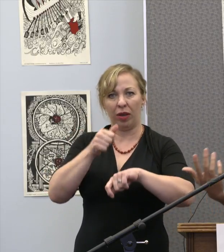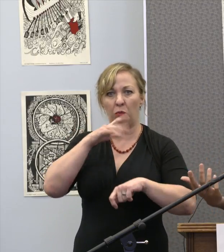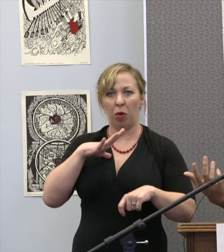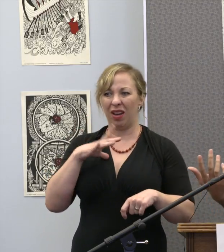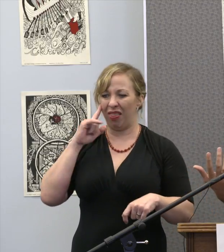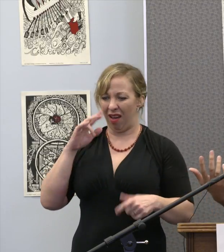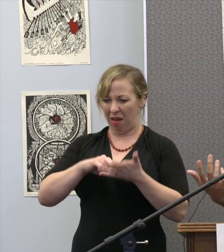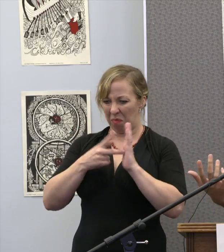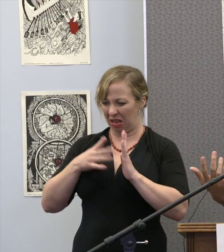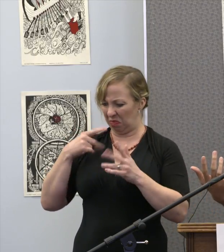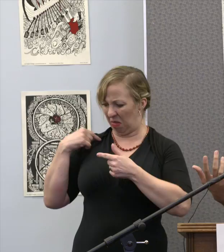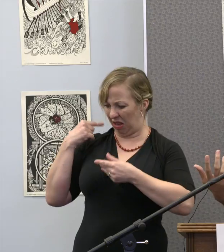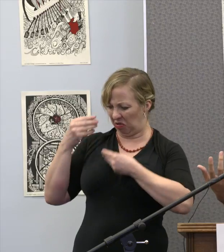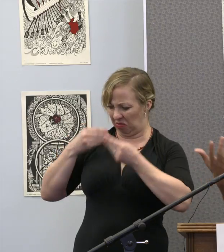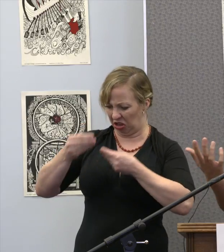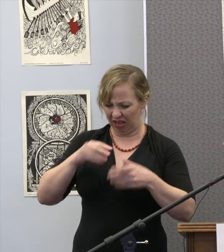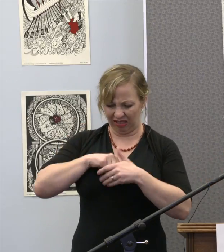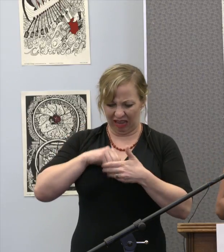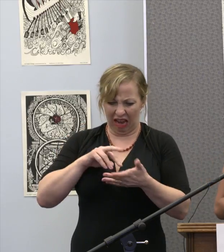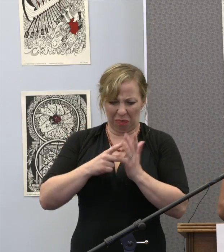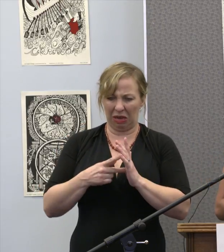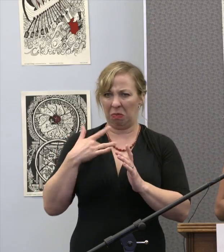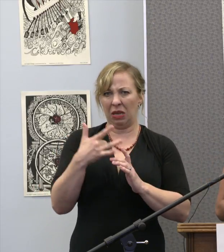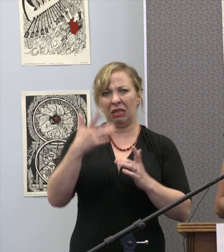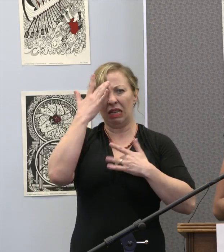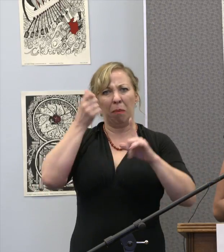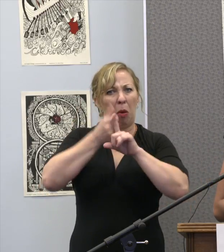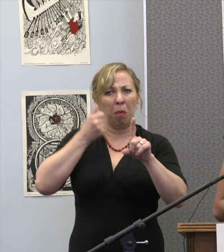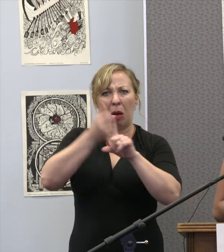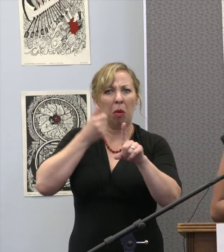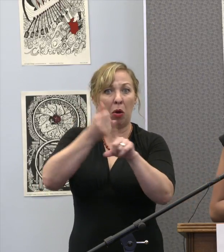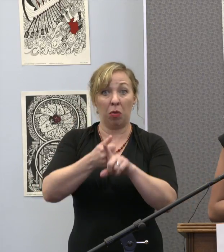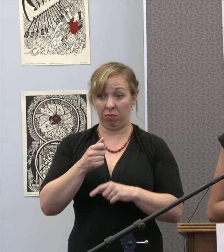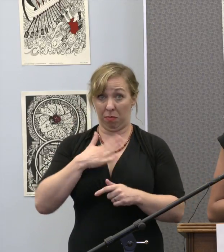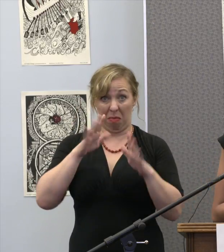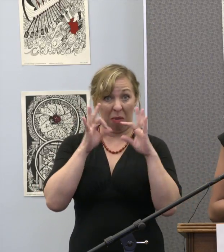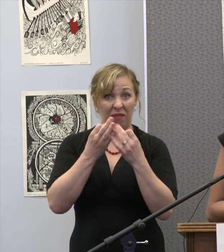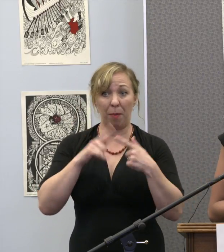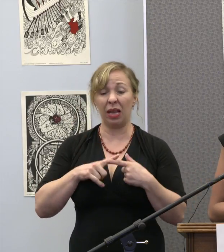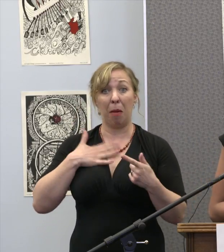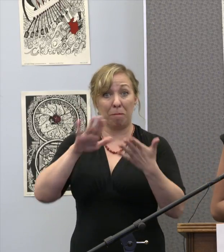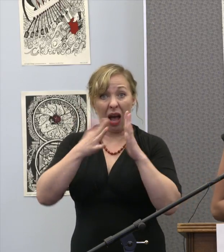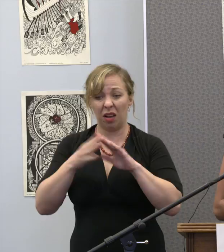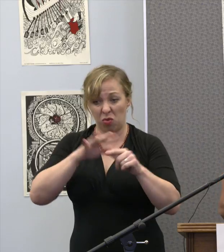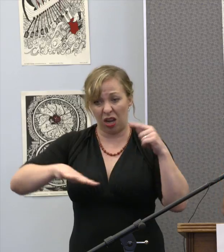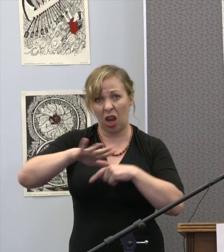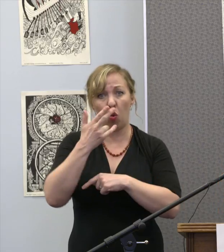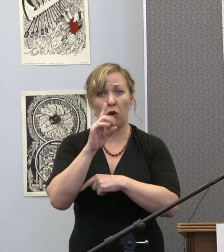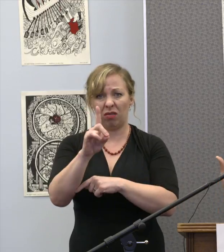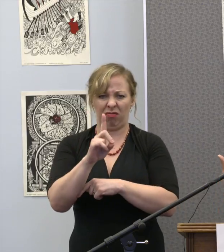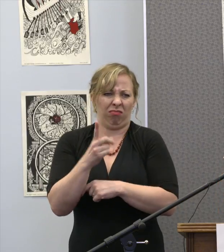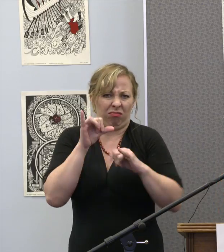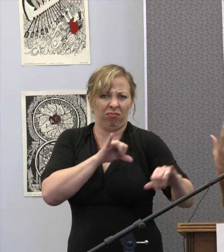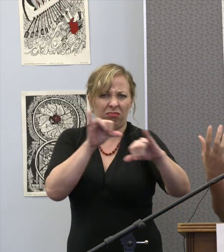was just prone to have a lot of diseases. Everybody got them in my family and in my hood. Little did I know that it